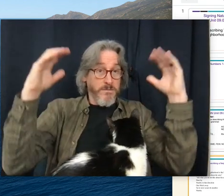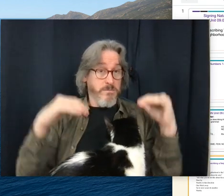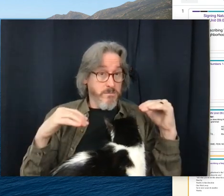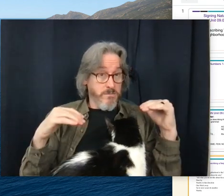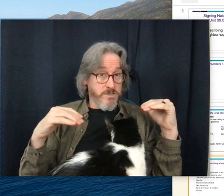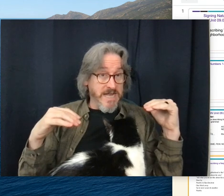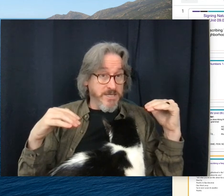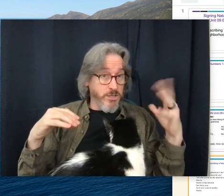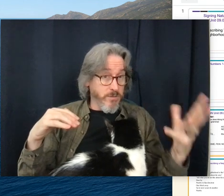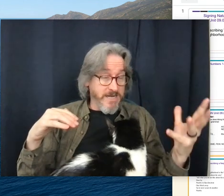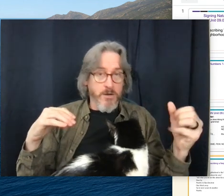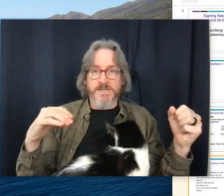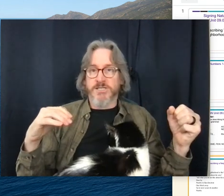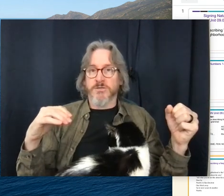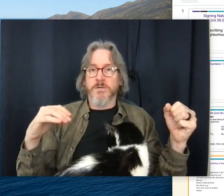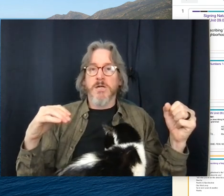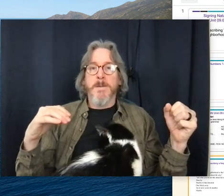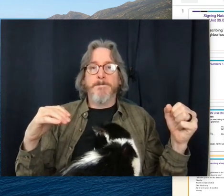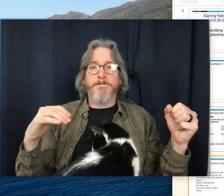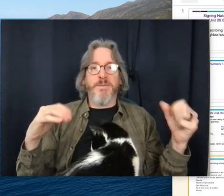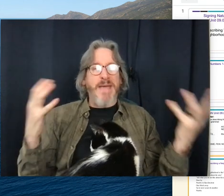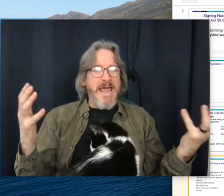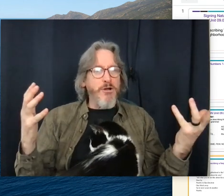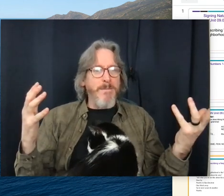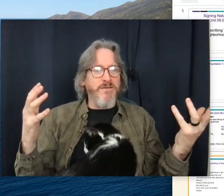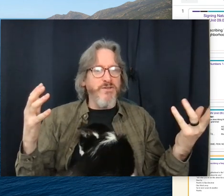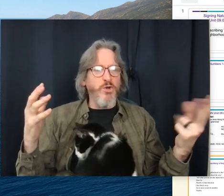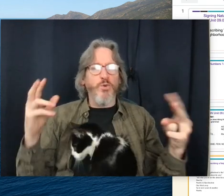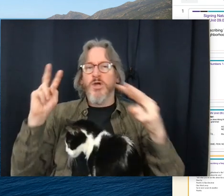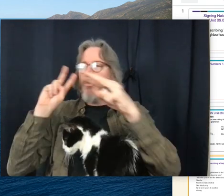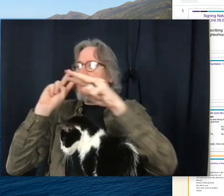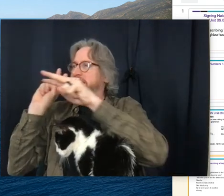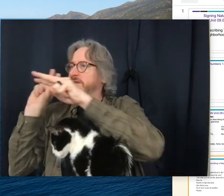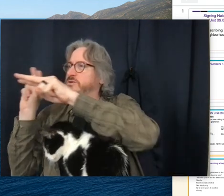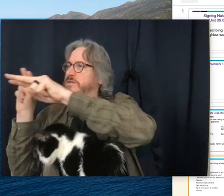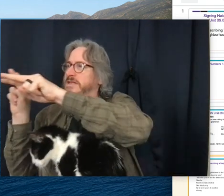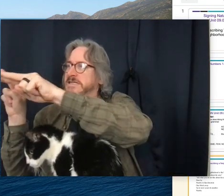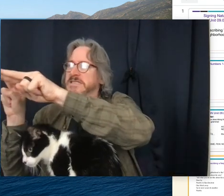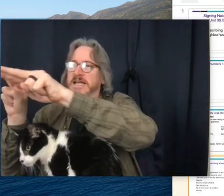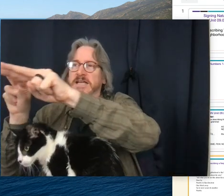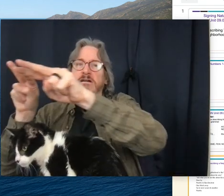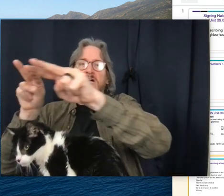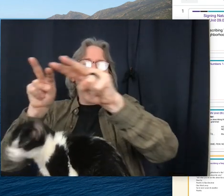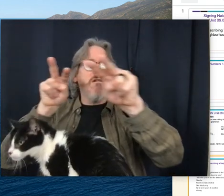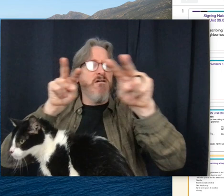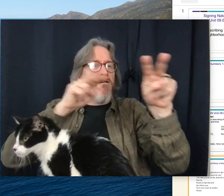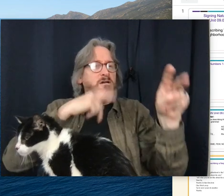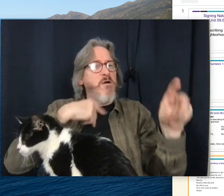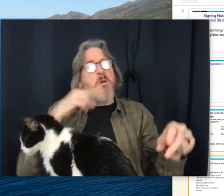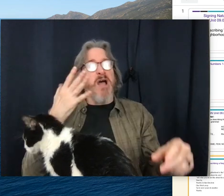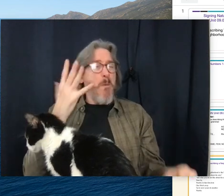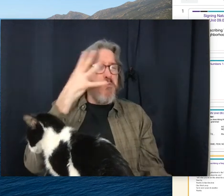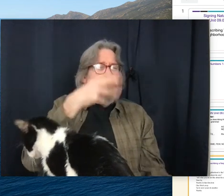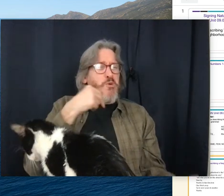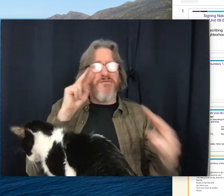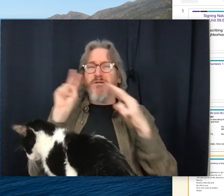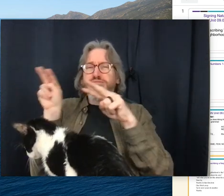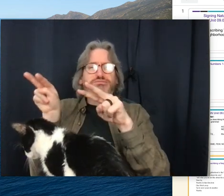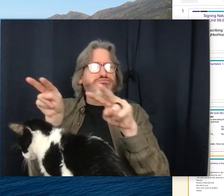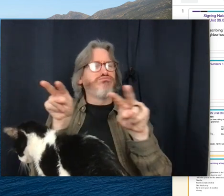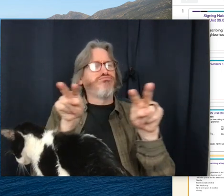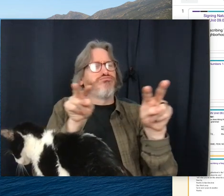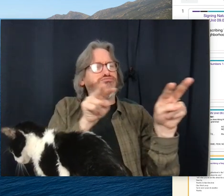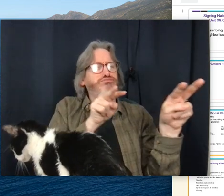GIF slideshow like I always do. But panoramic view, we tend to do this, like, oh,